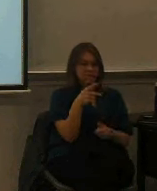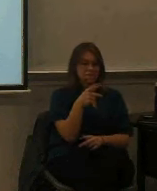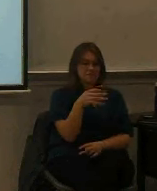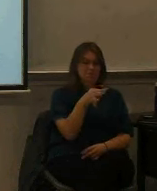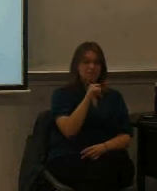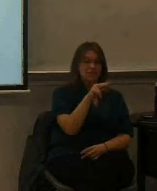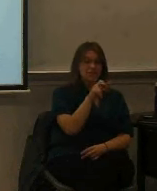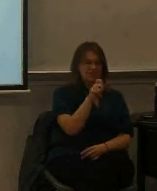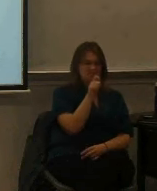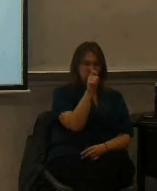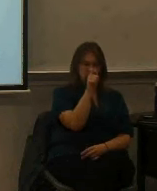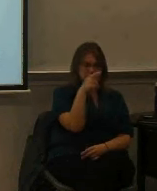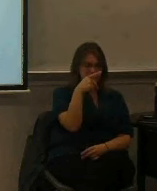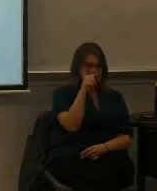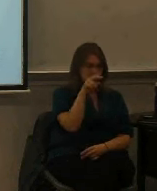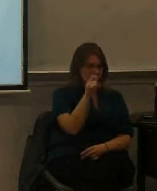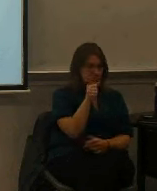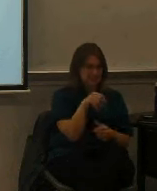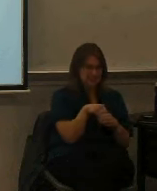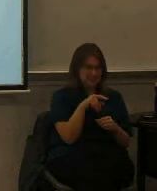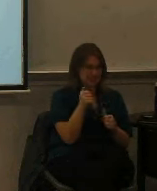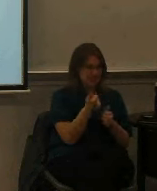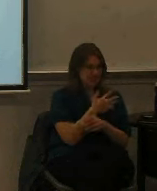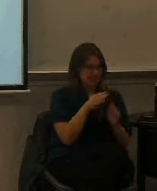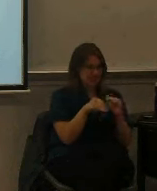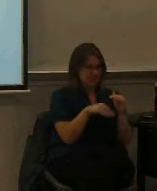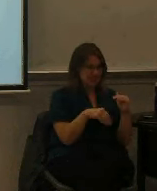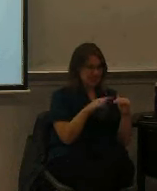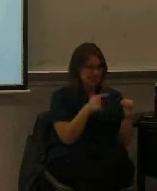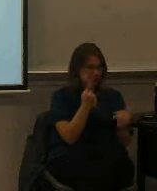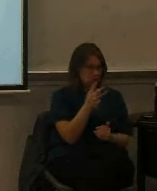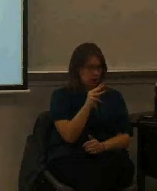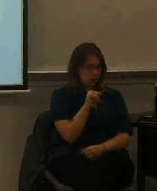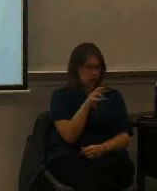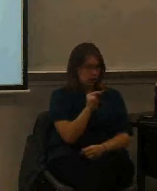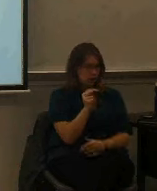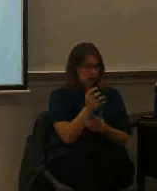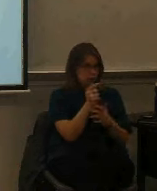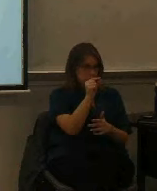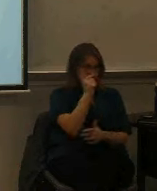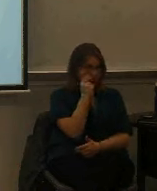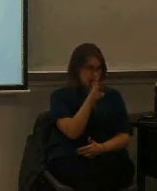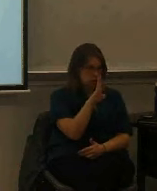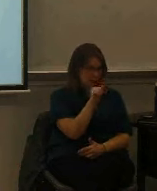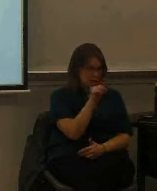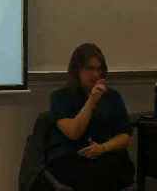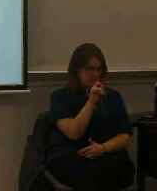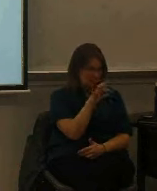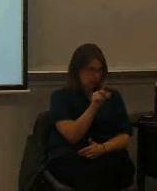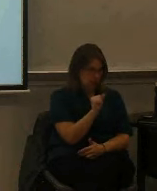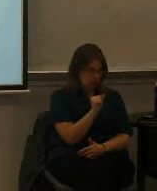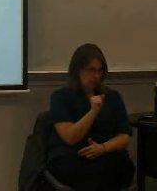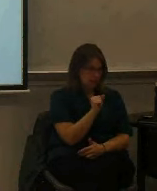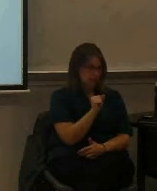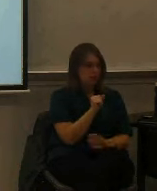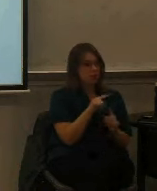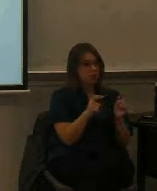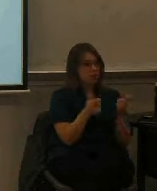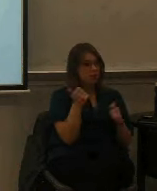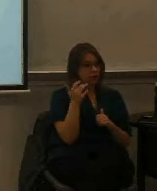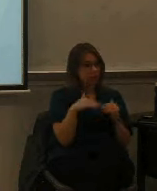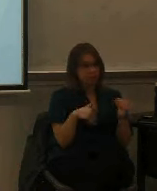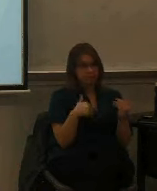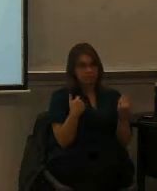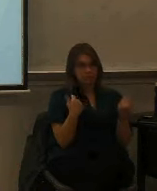say everything less than a micron, so too small for bacteria, but bigger than,